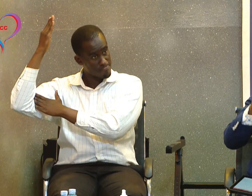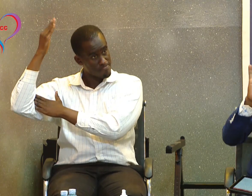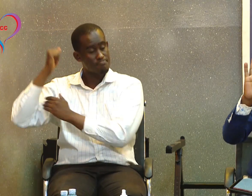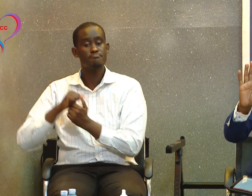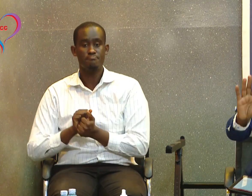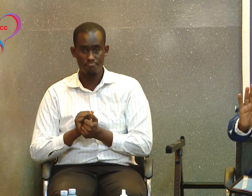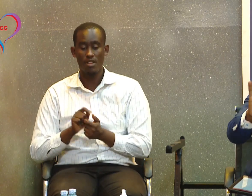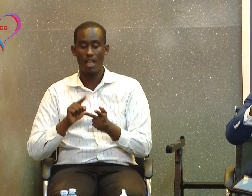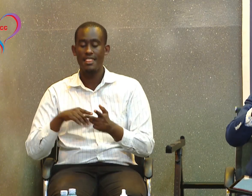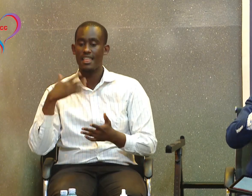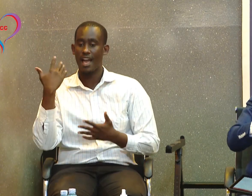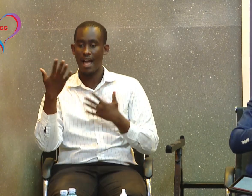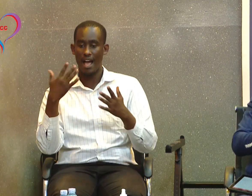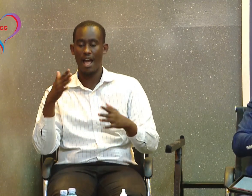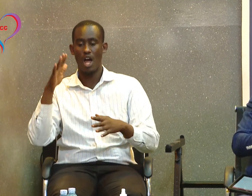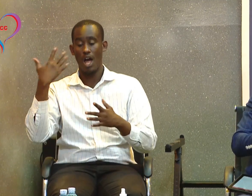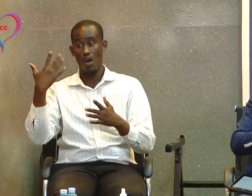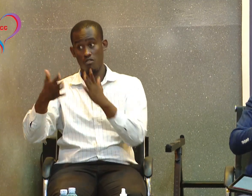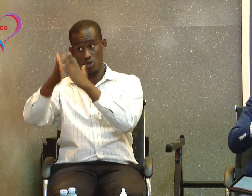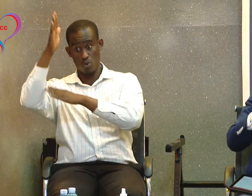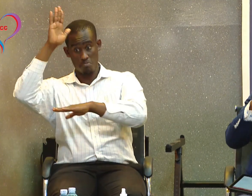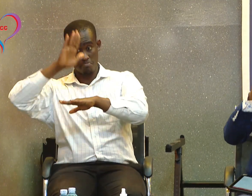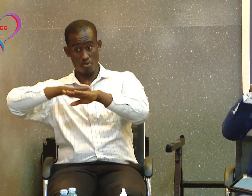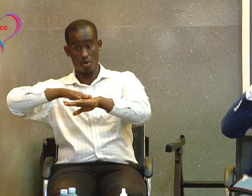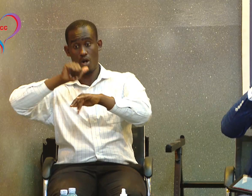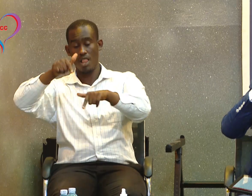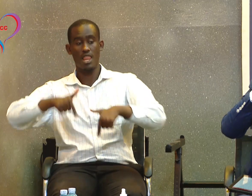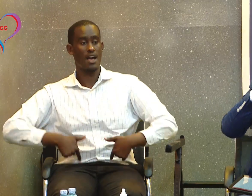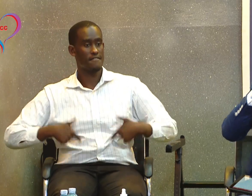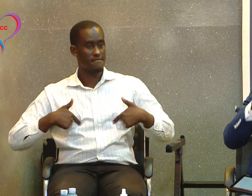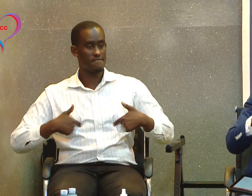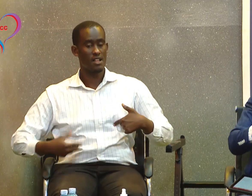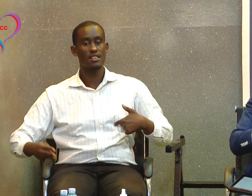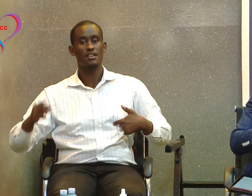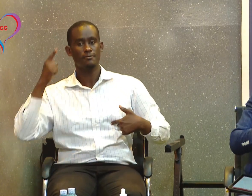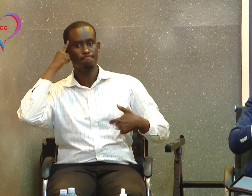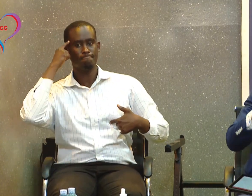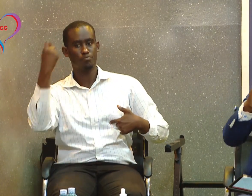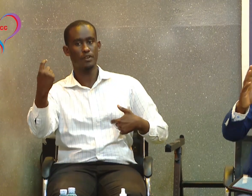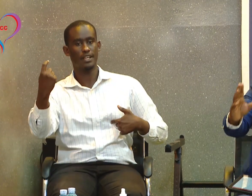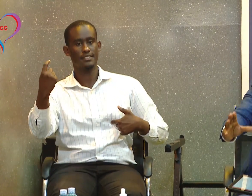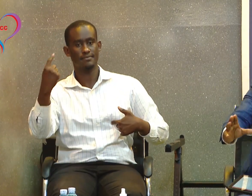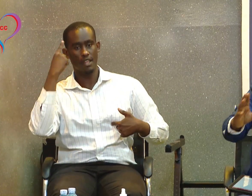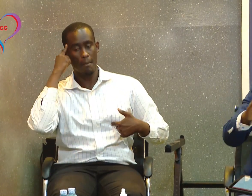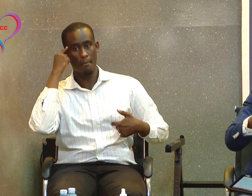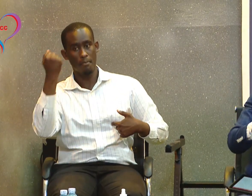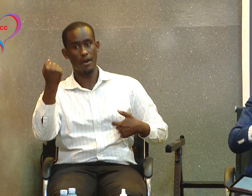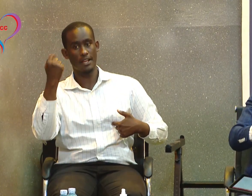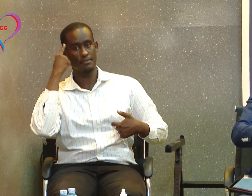With the hand of God upon your life. And this head. And these